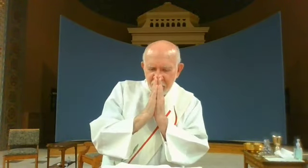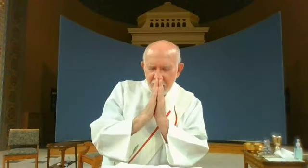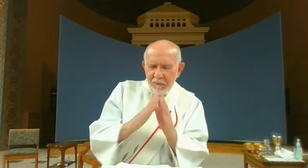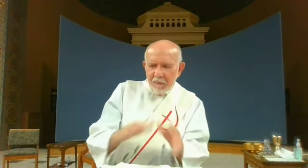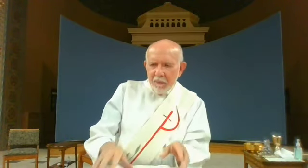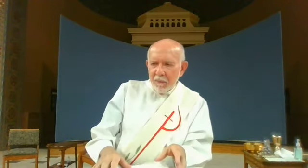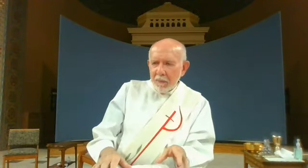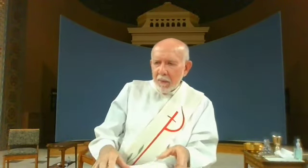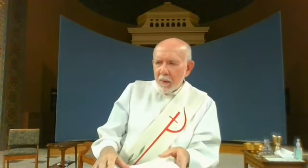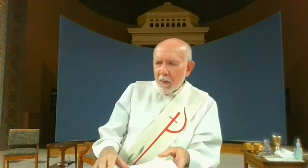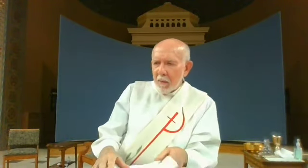Amen.